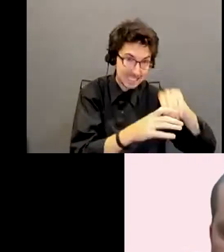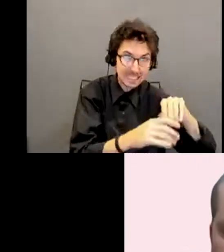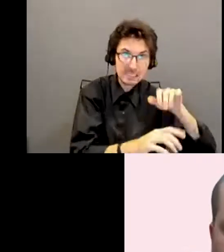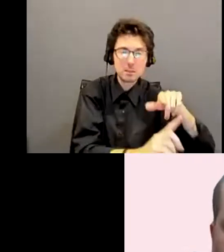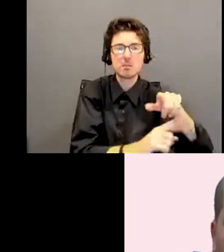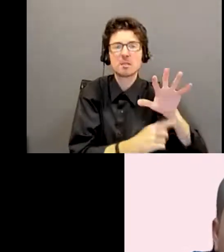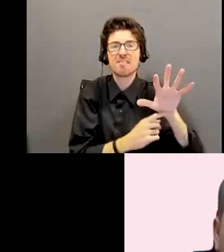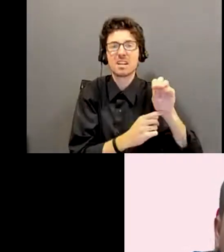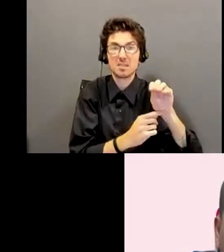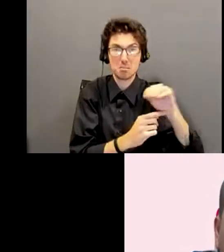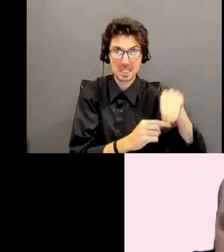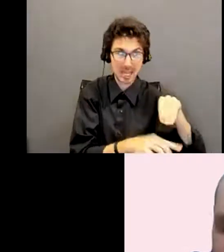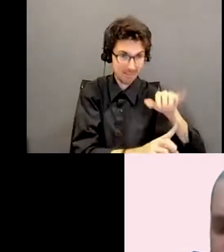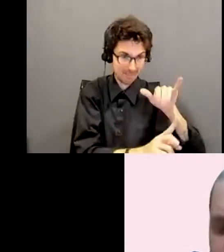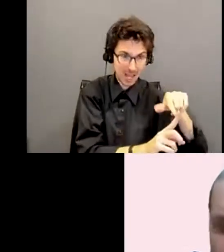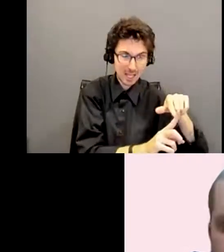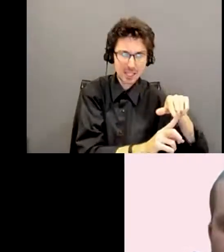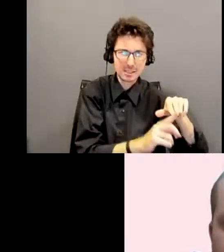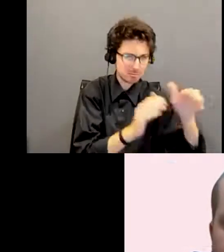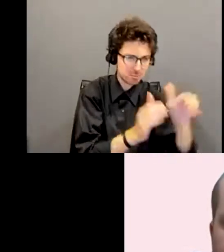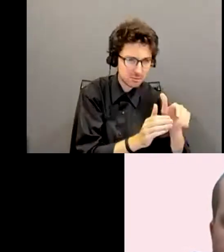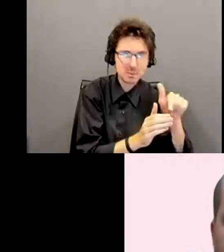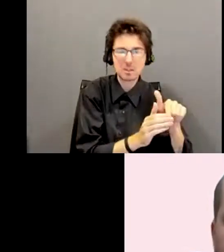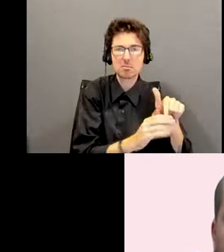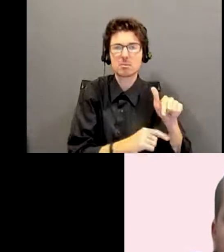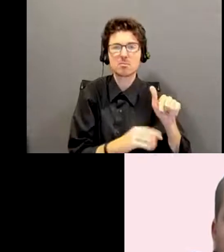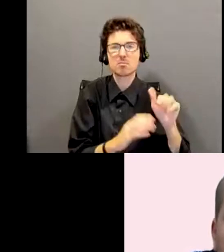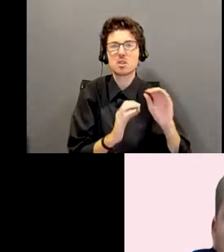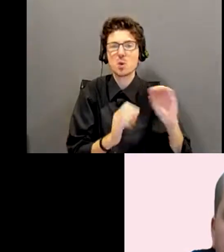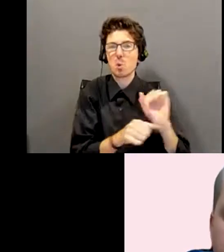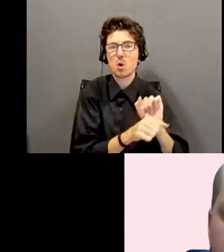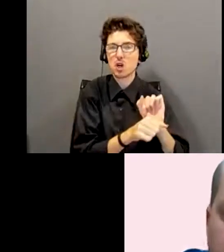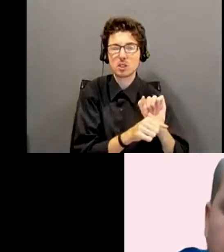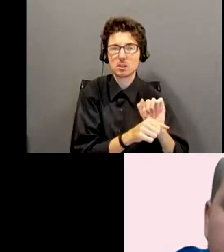A low percentage is not have a academical,